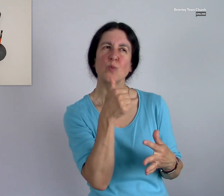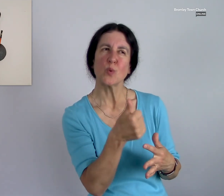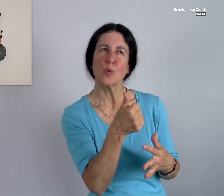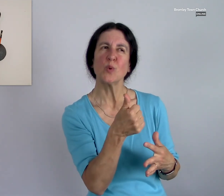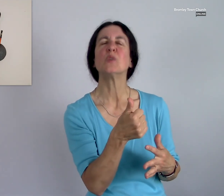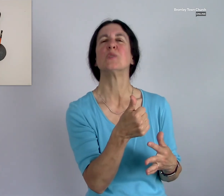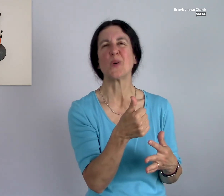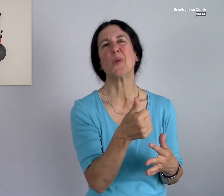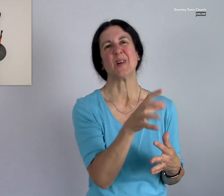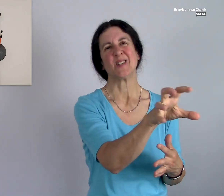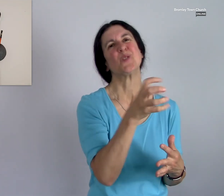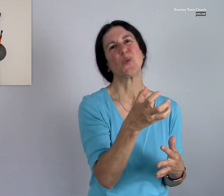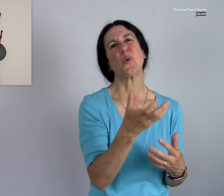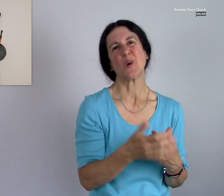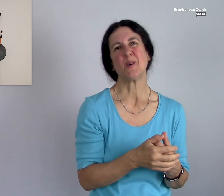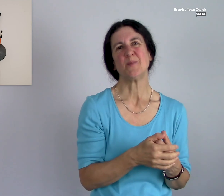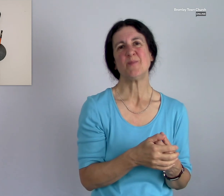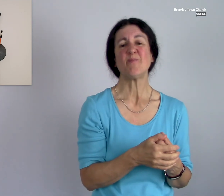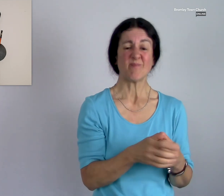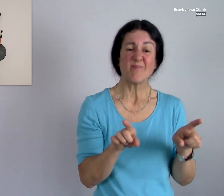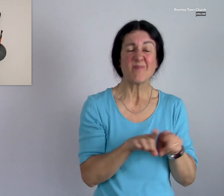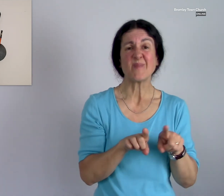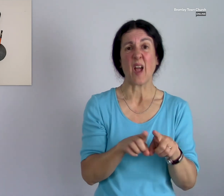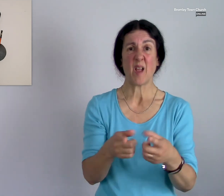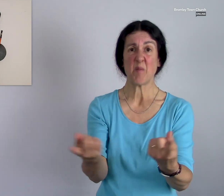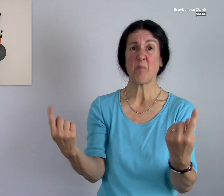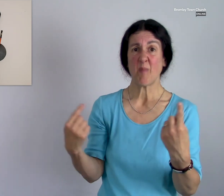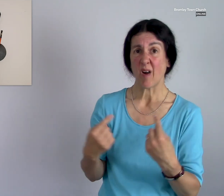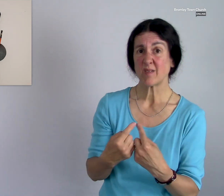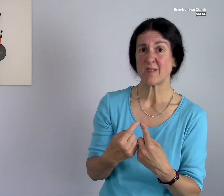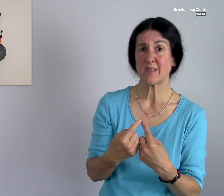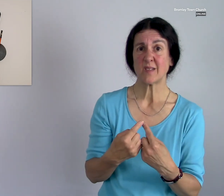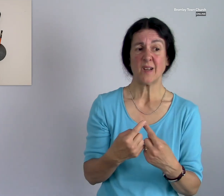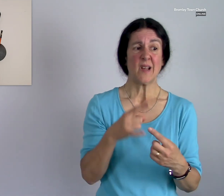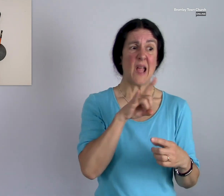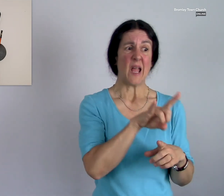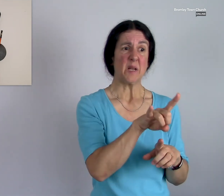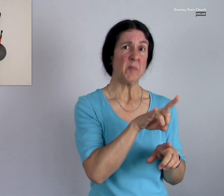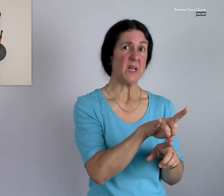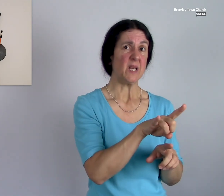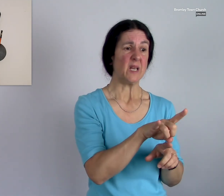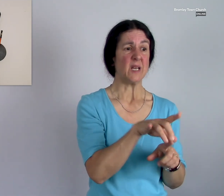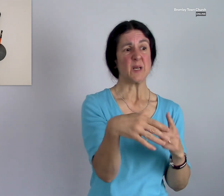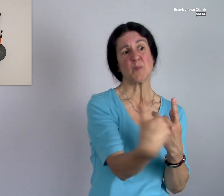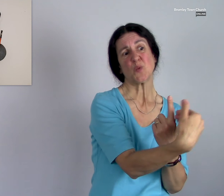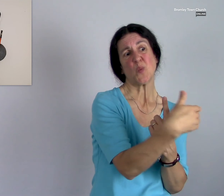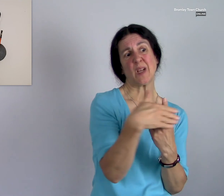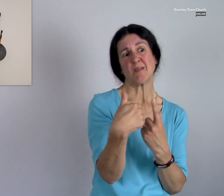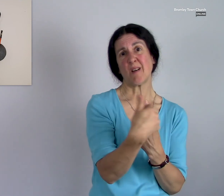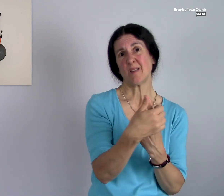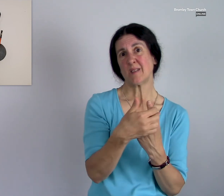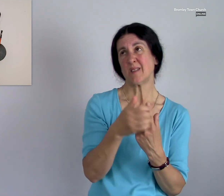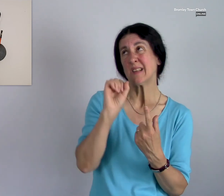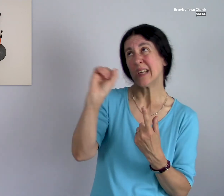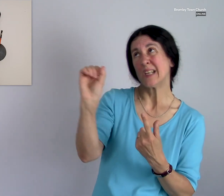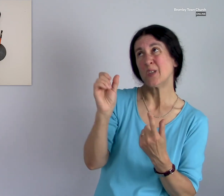word, and so we resort to making decisions based on how we feel, what we see, what we hear,